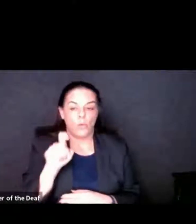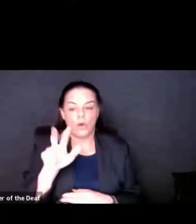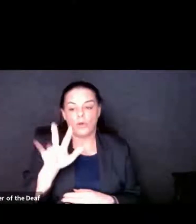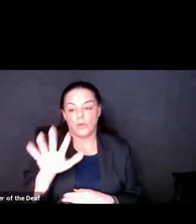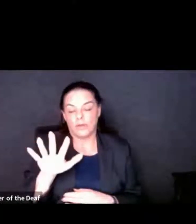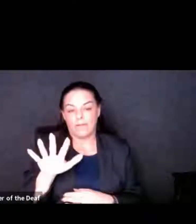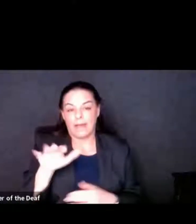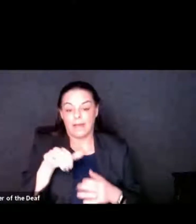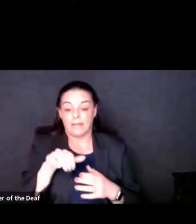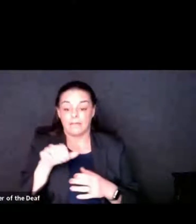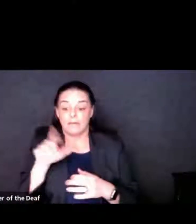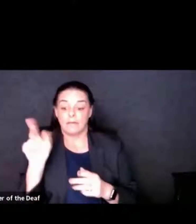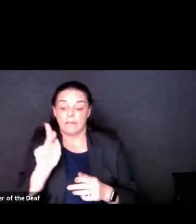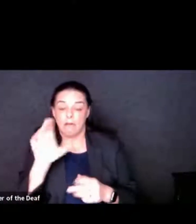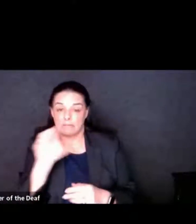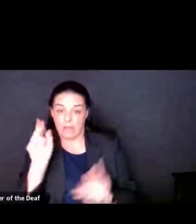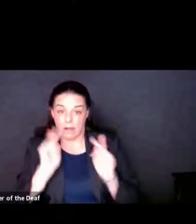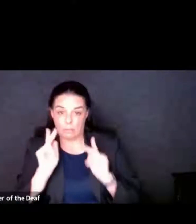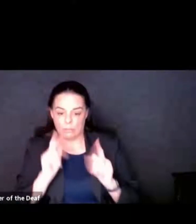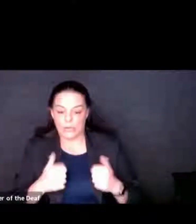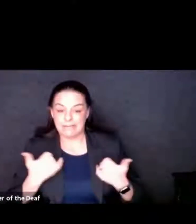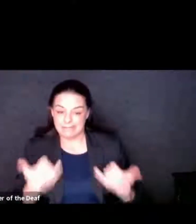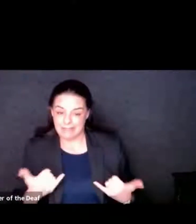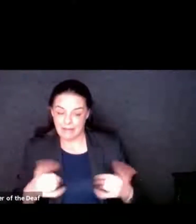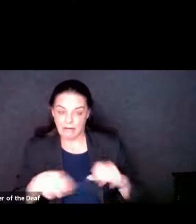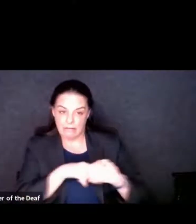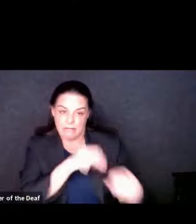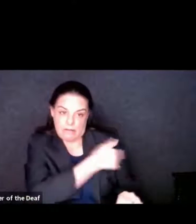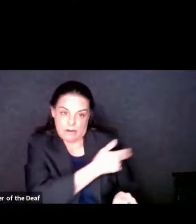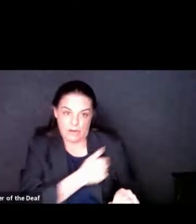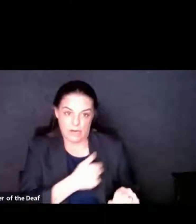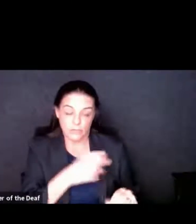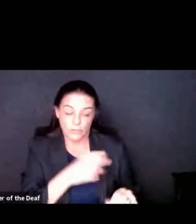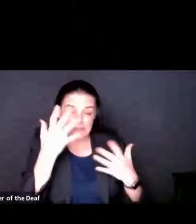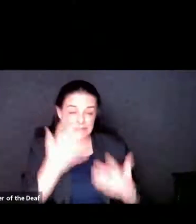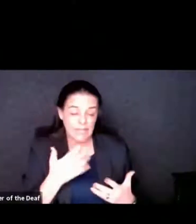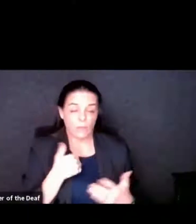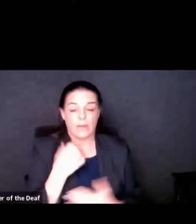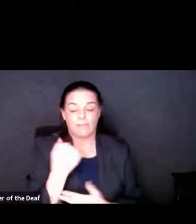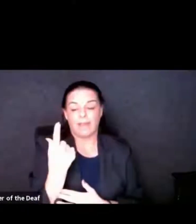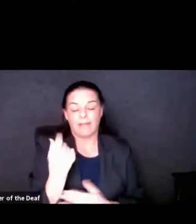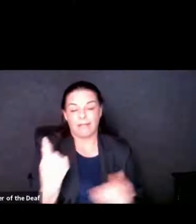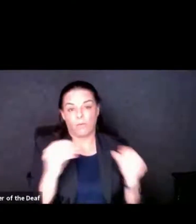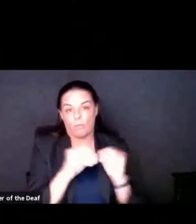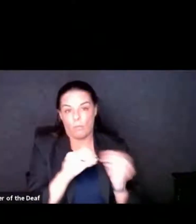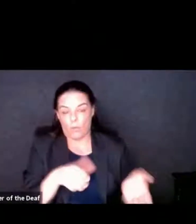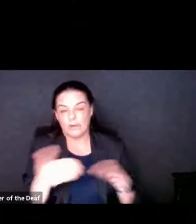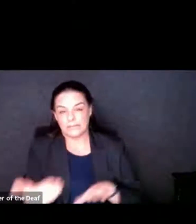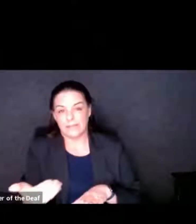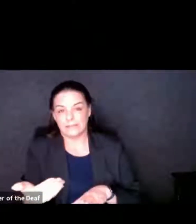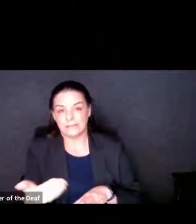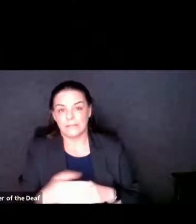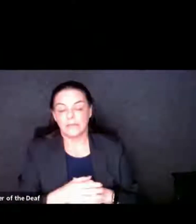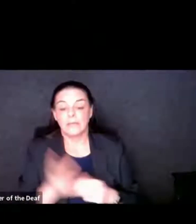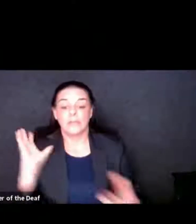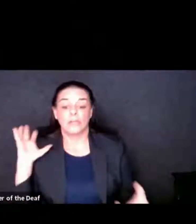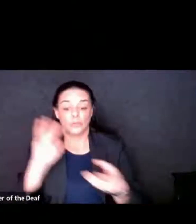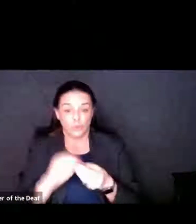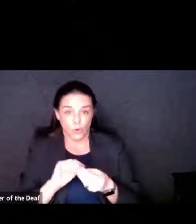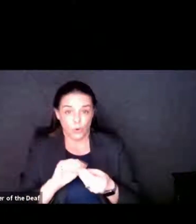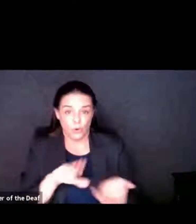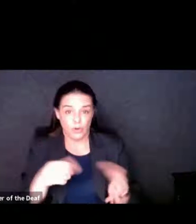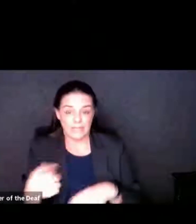135 Knox County residents are currently hospitalized, and sadly, we have 11 additional deaths to report today, raising our total